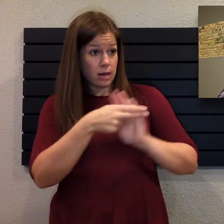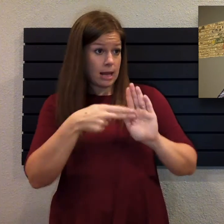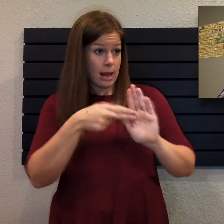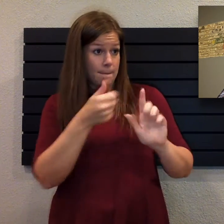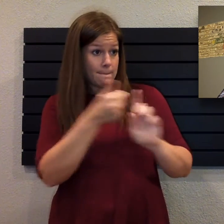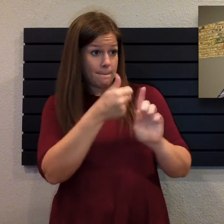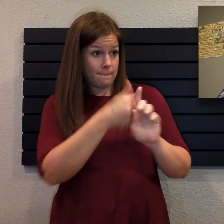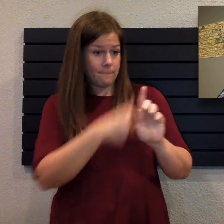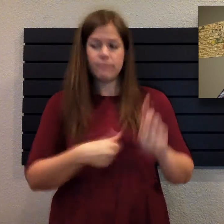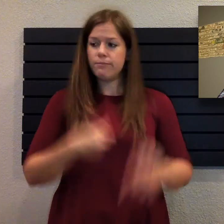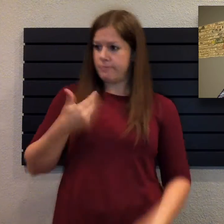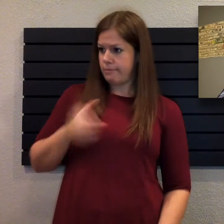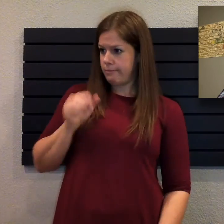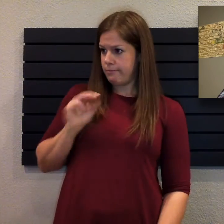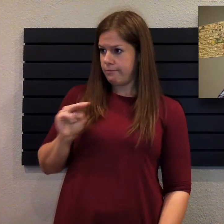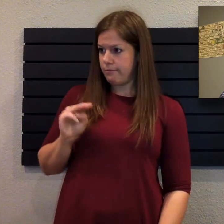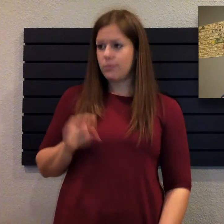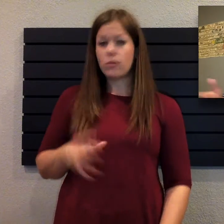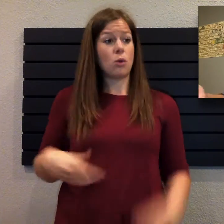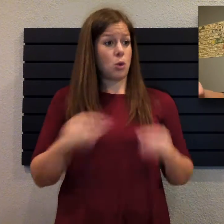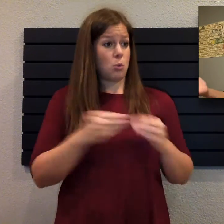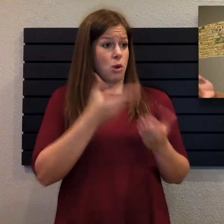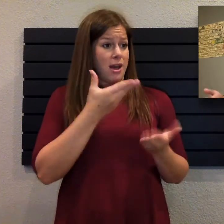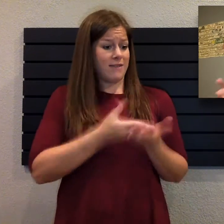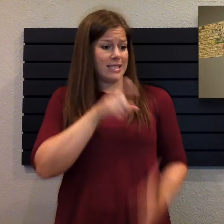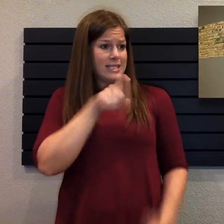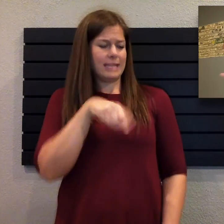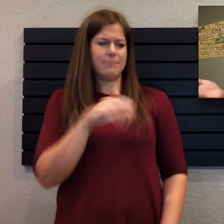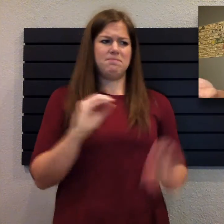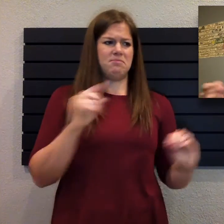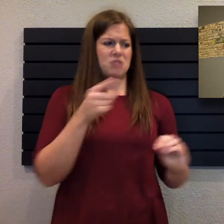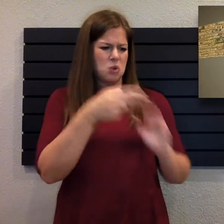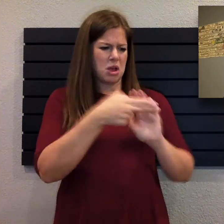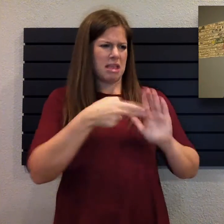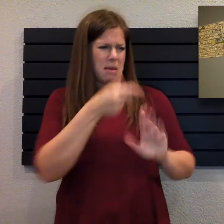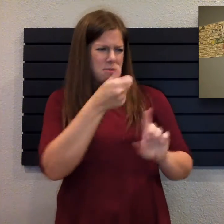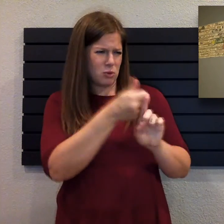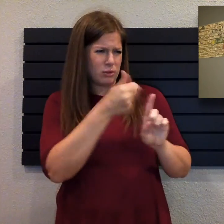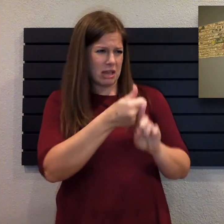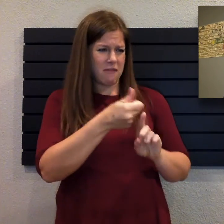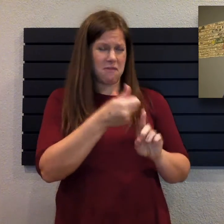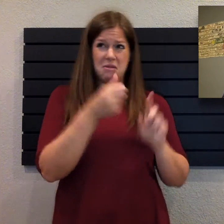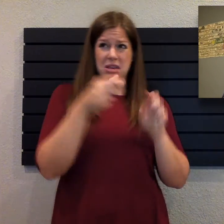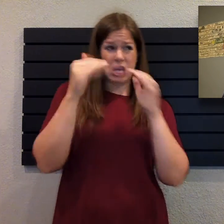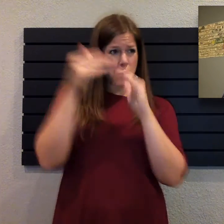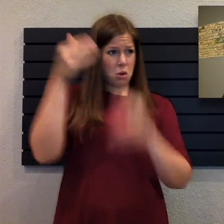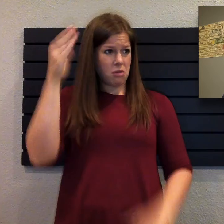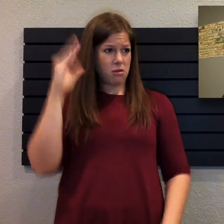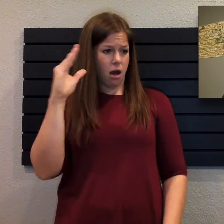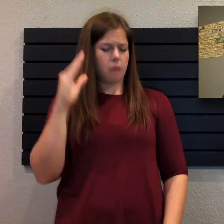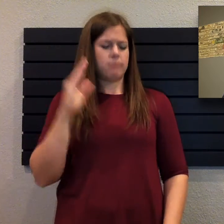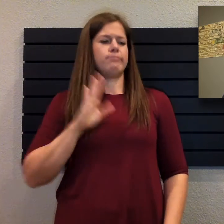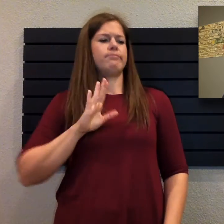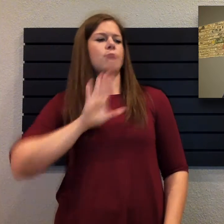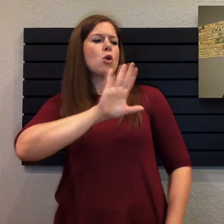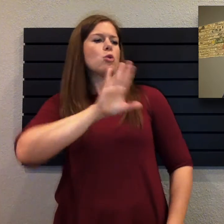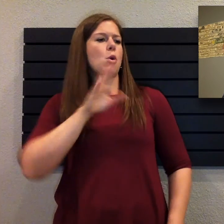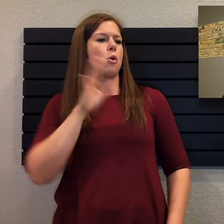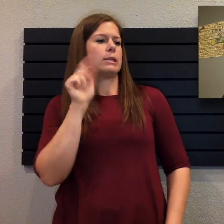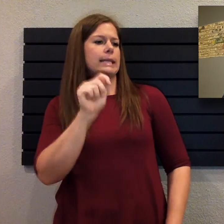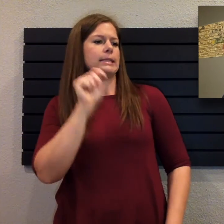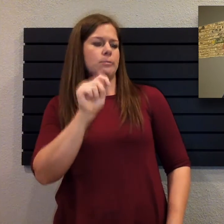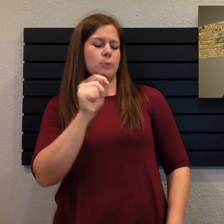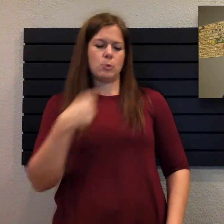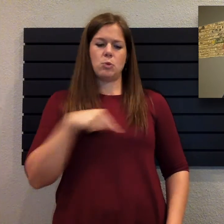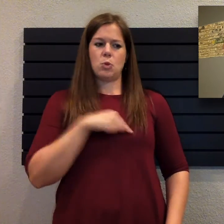am. And then they said, what further evidence do we need? You're claiming to be equal to God. And so we have the